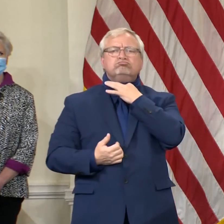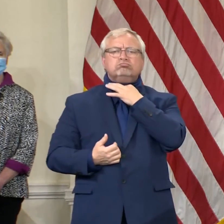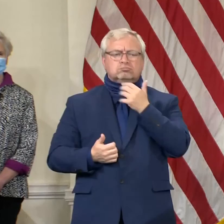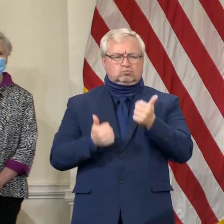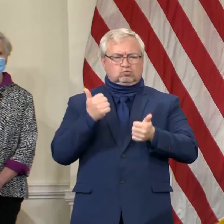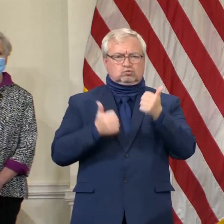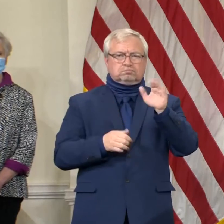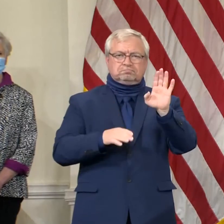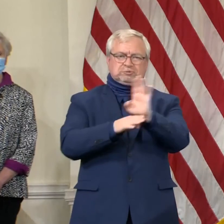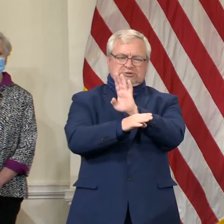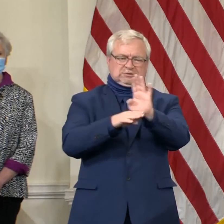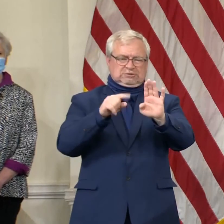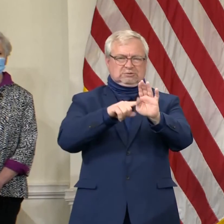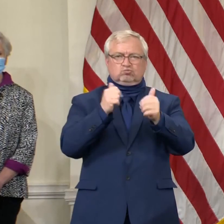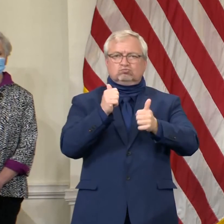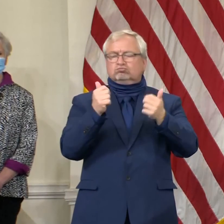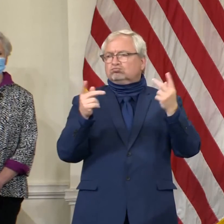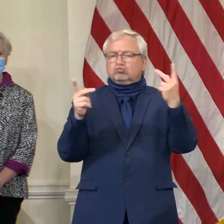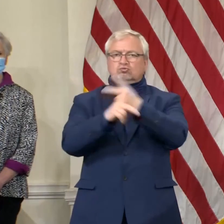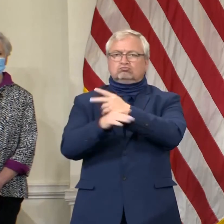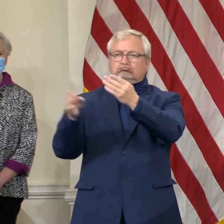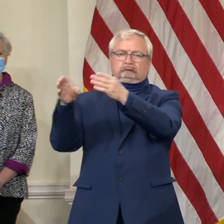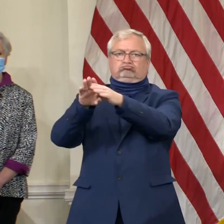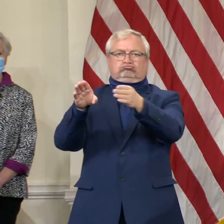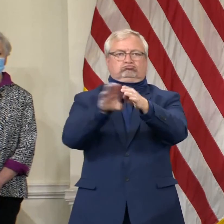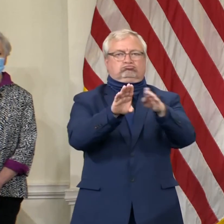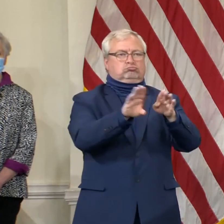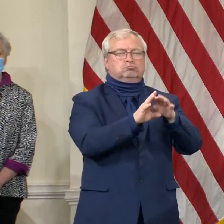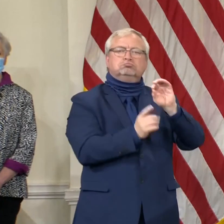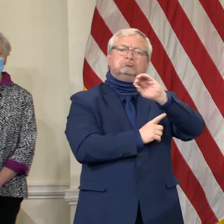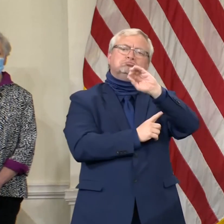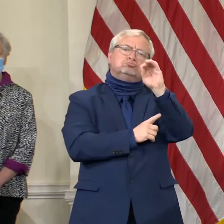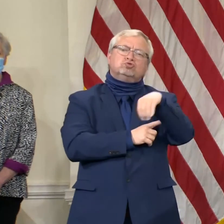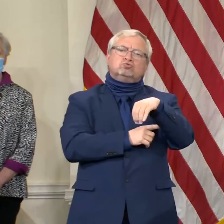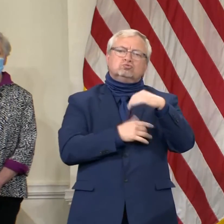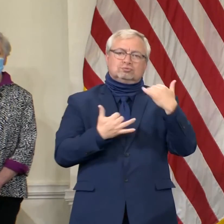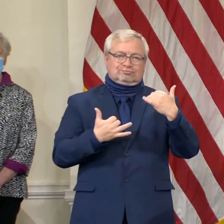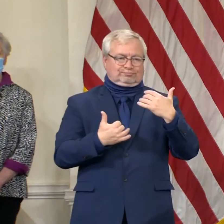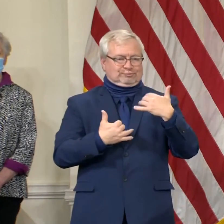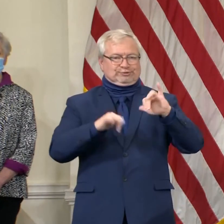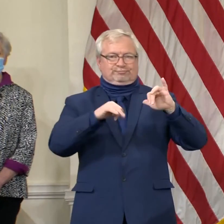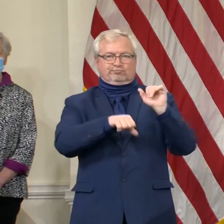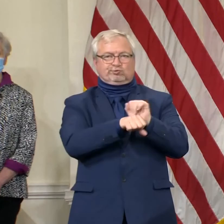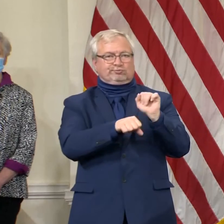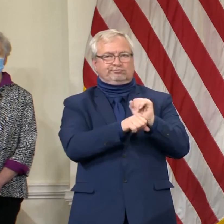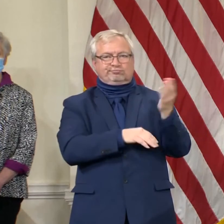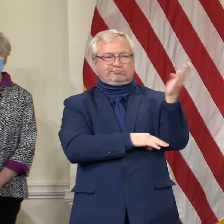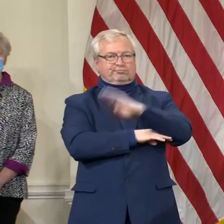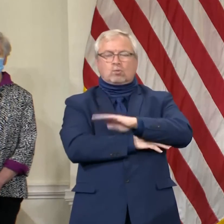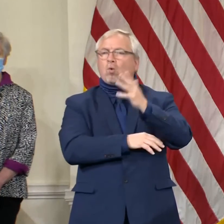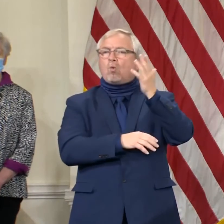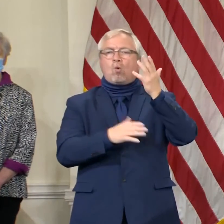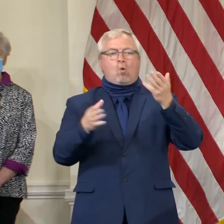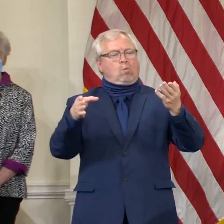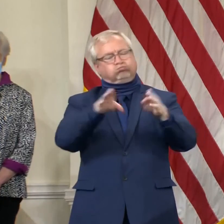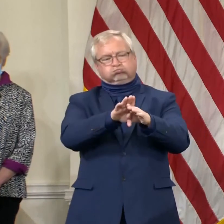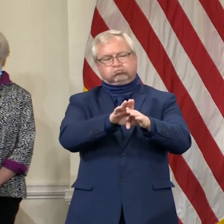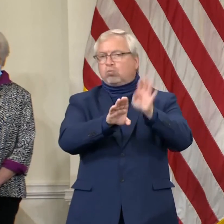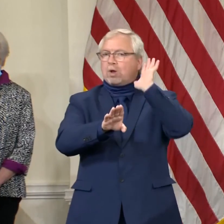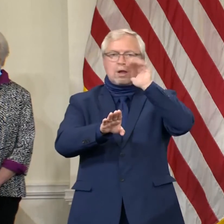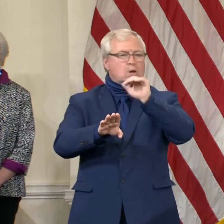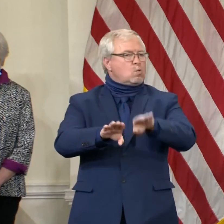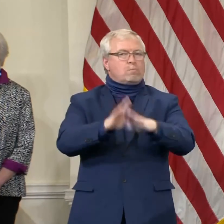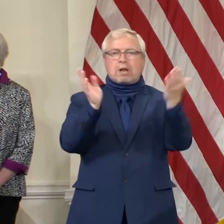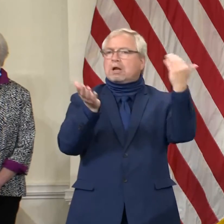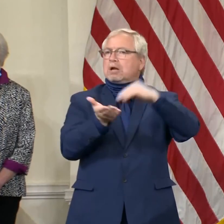of these jobs are never coming back? Which ones are people just kind of waiting for phase one to reopen? Can you give us an idea of the